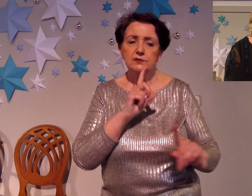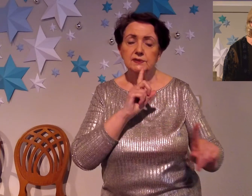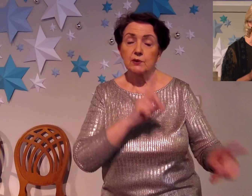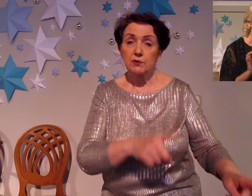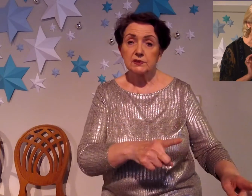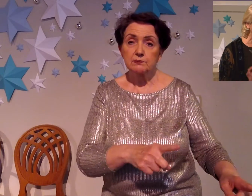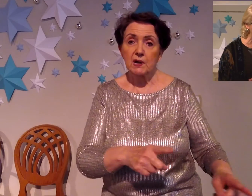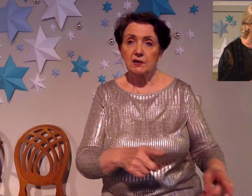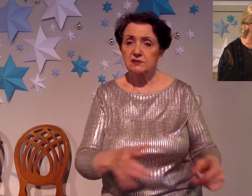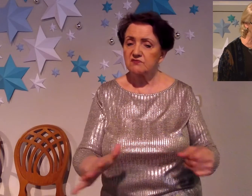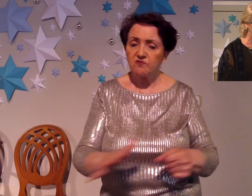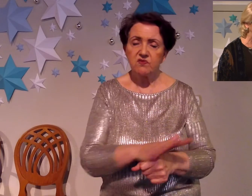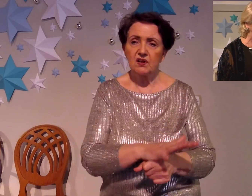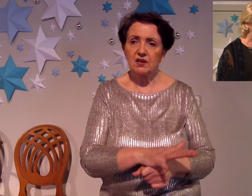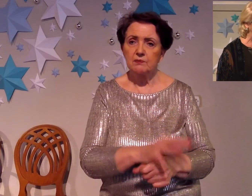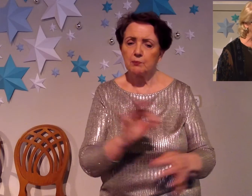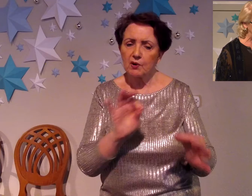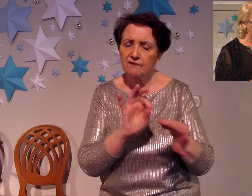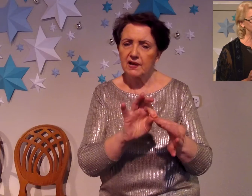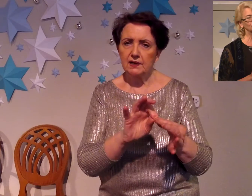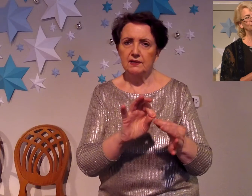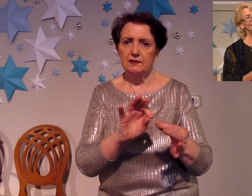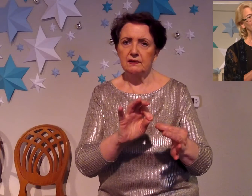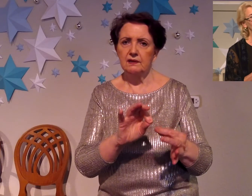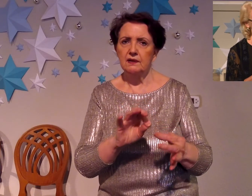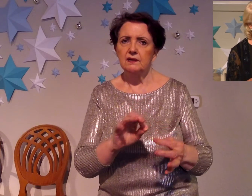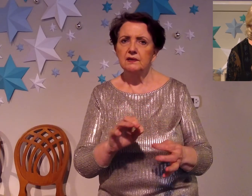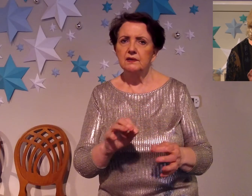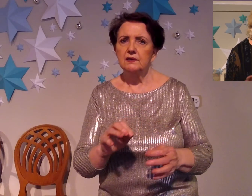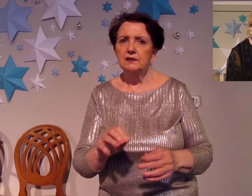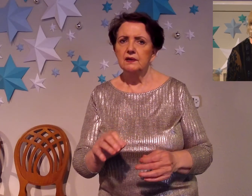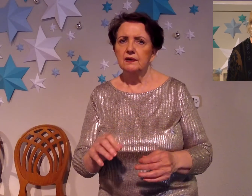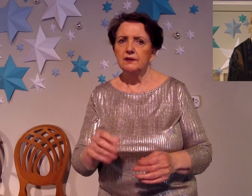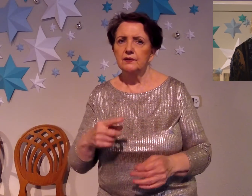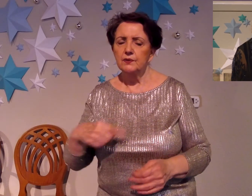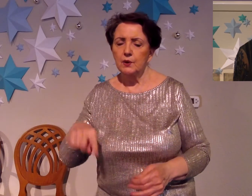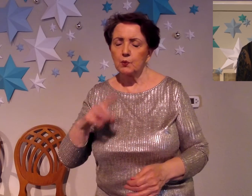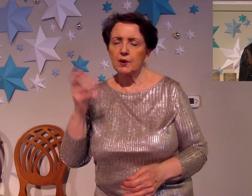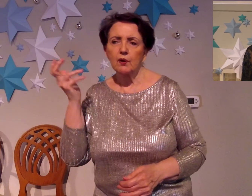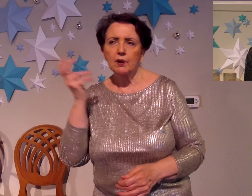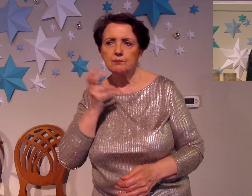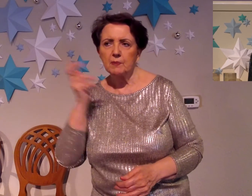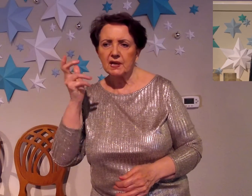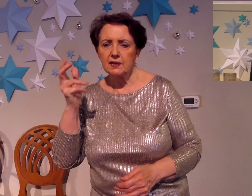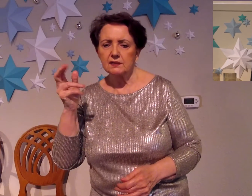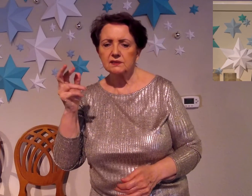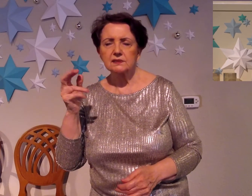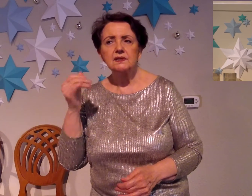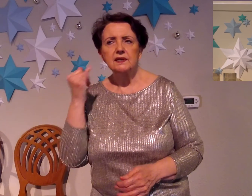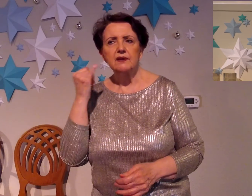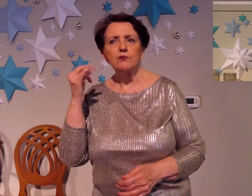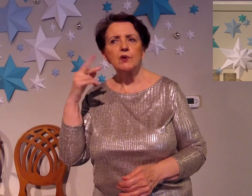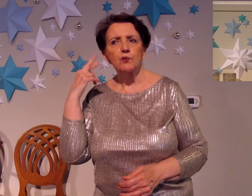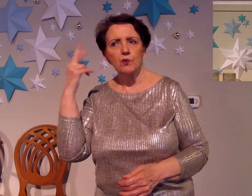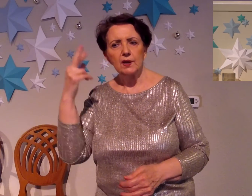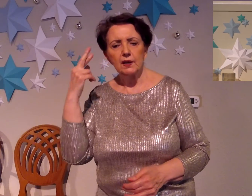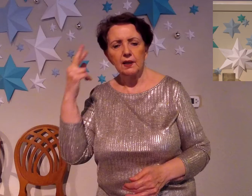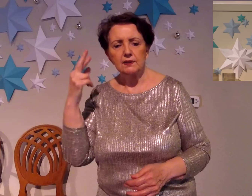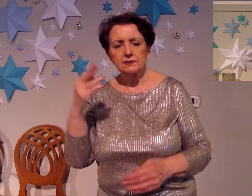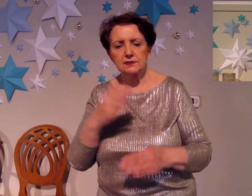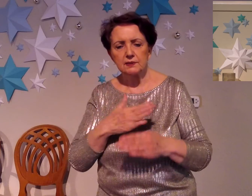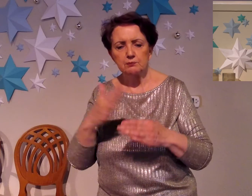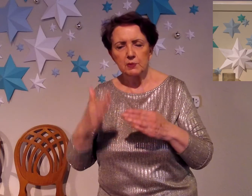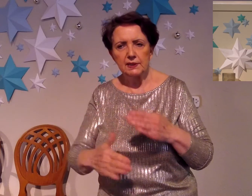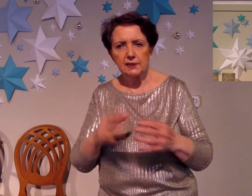so completely, so perfectly, that we shall be amazed when we realize how completely